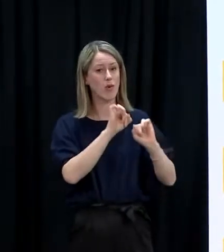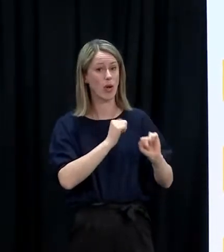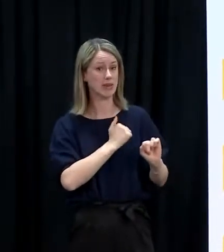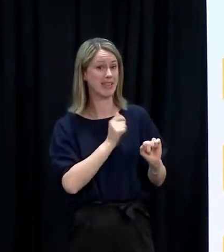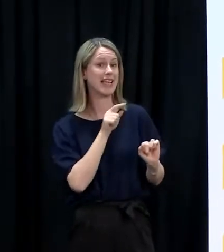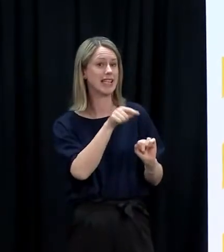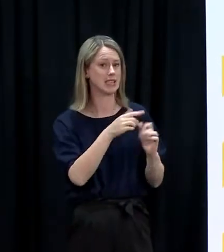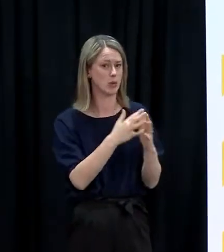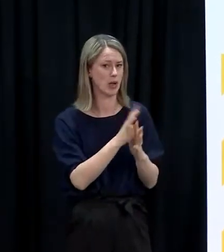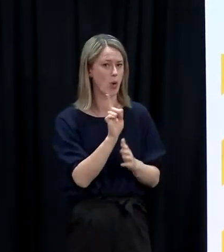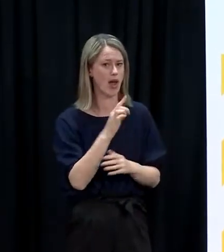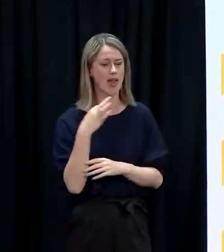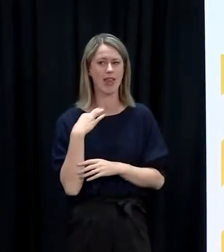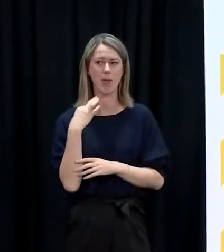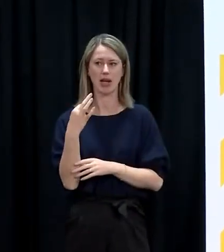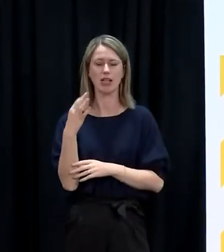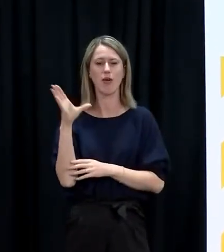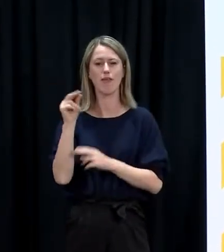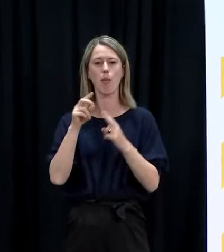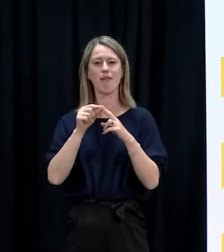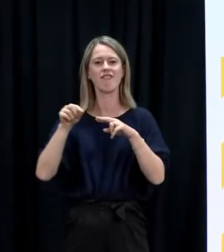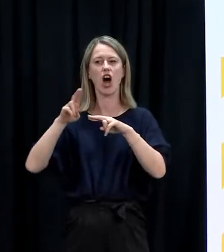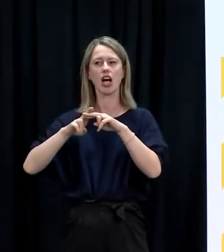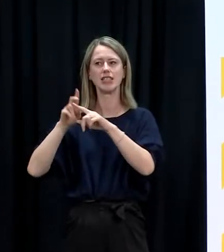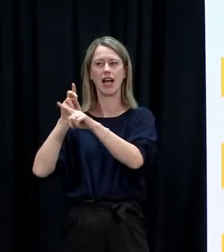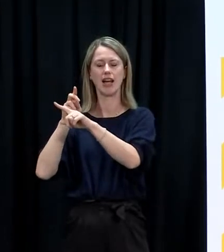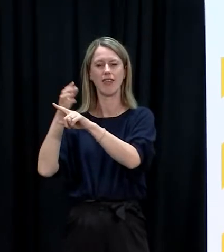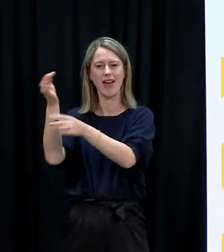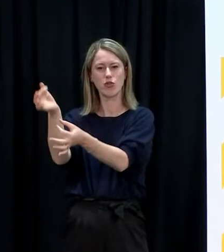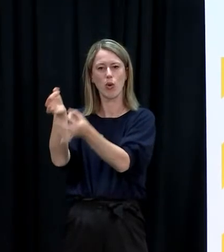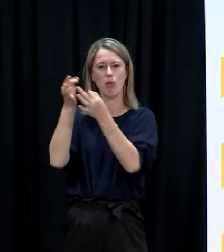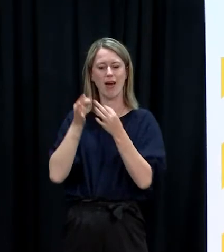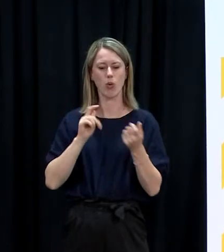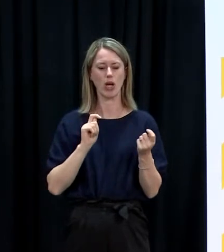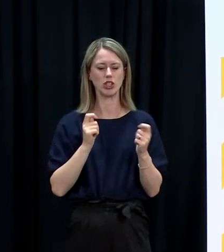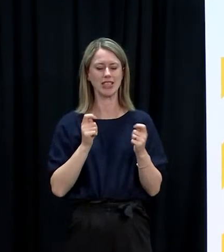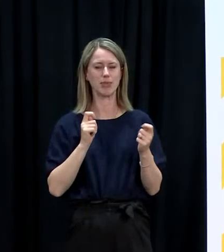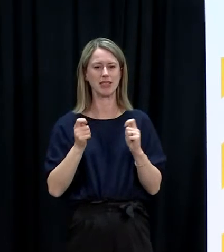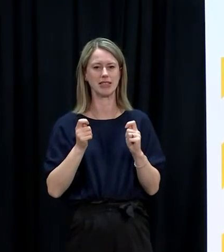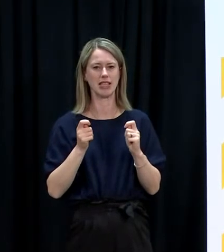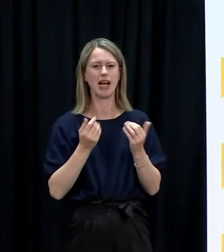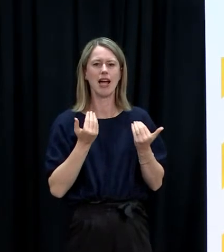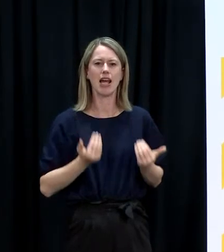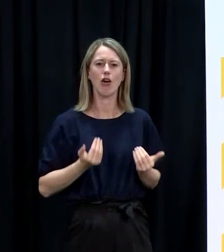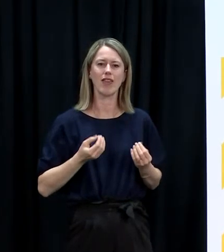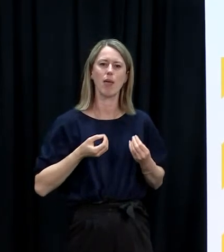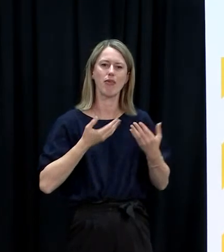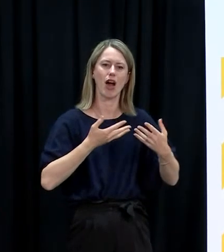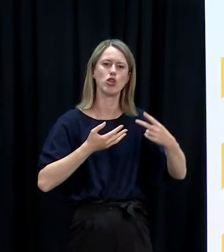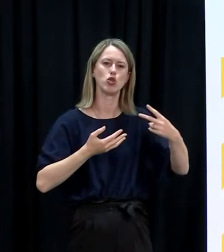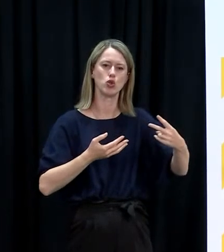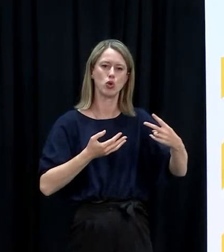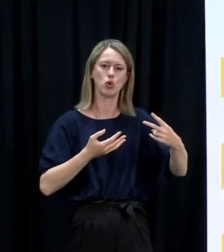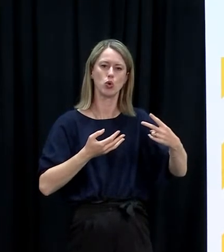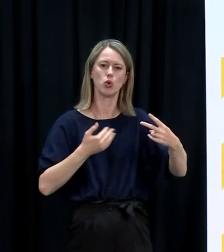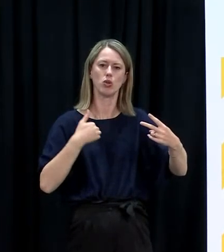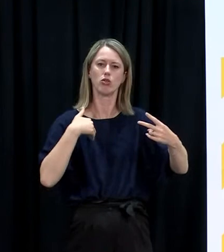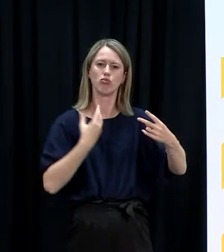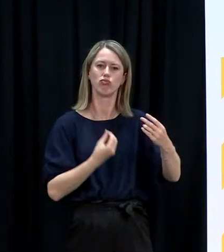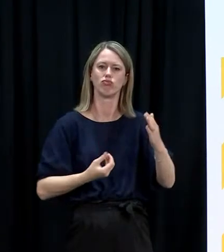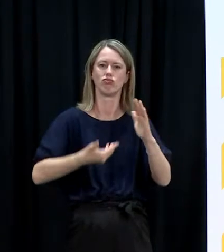expecting next week, the application from Pfizer for an adjustment to the current provisional approval